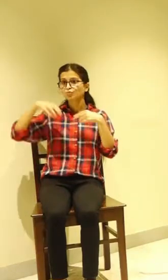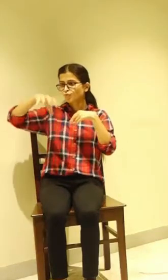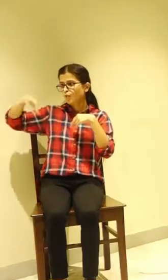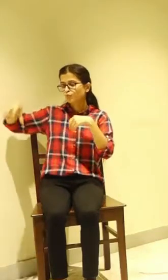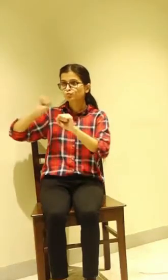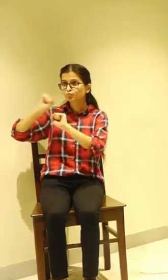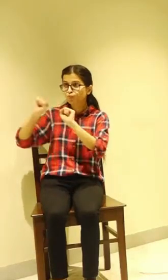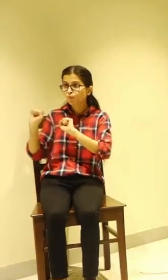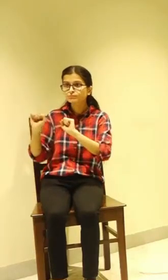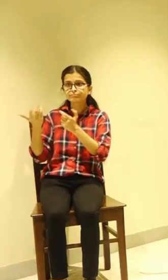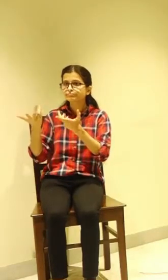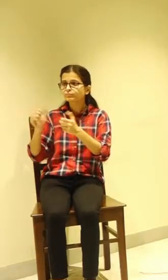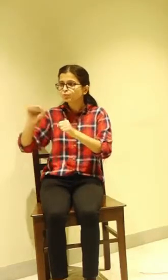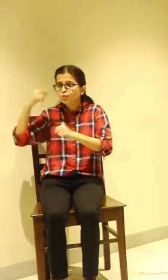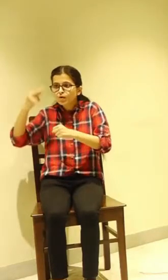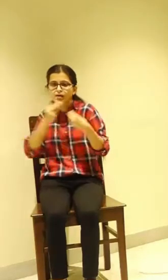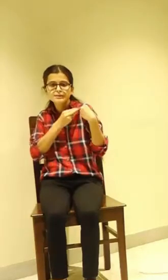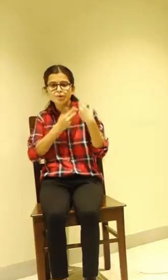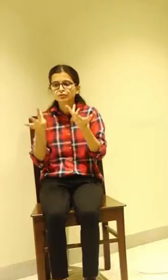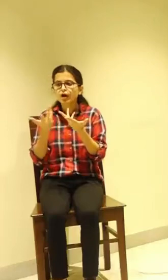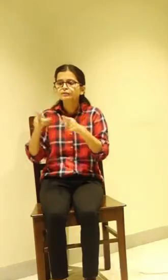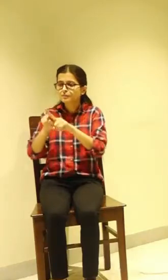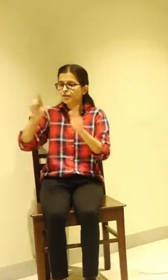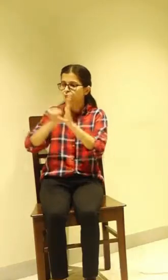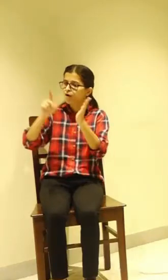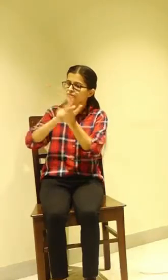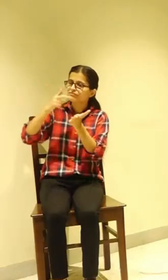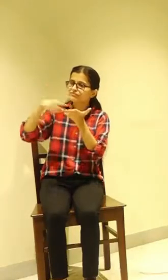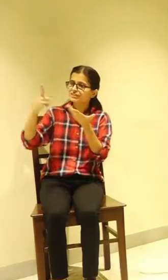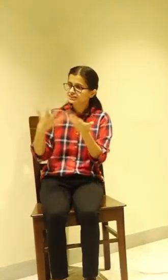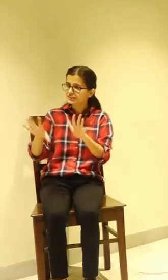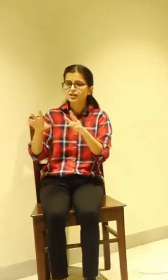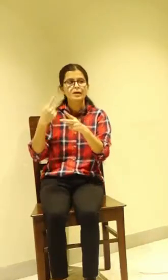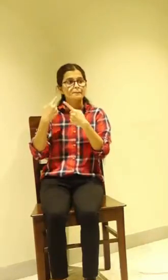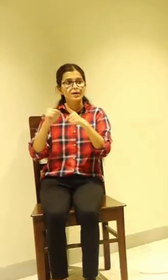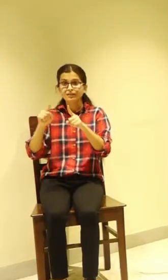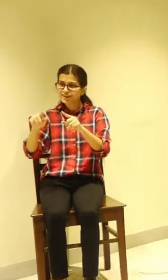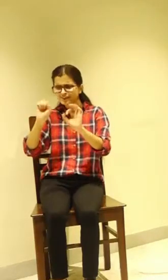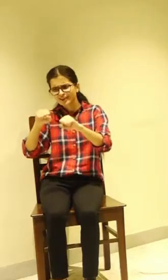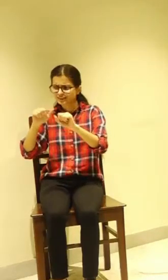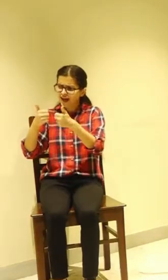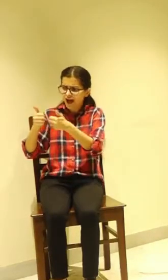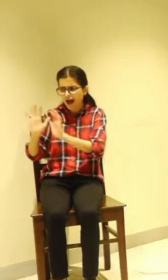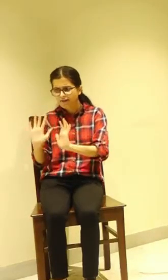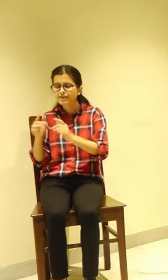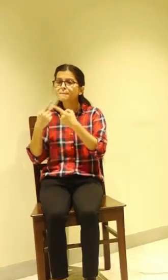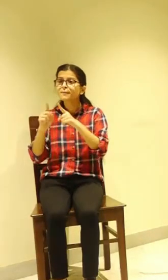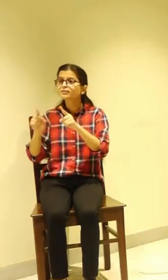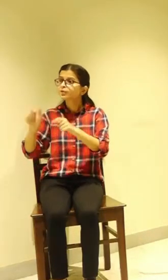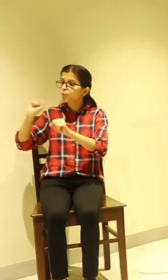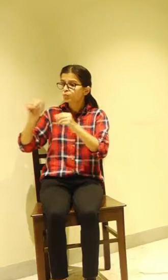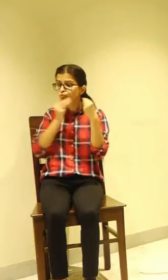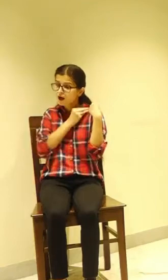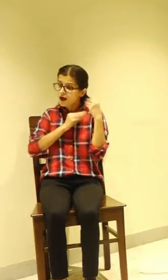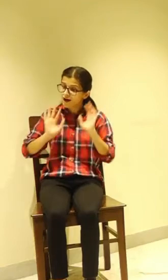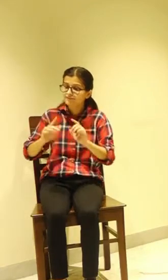given any role in trying to find out whether a law passed by the legislature is adequate in some way. In another, they are given role,